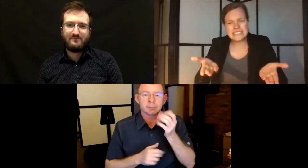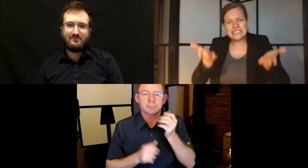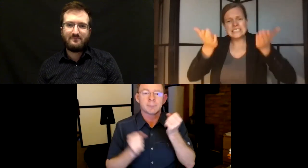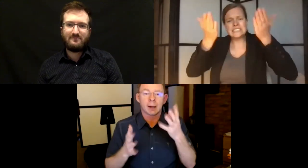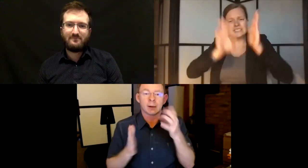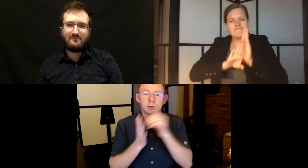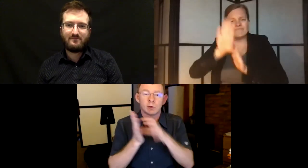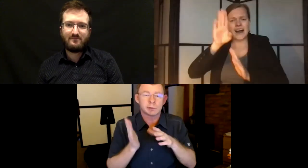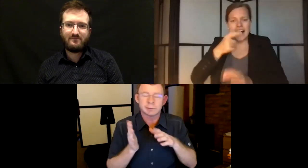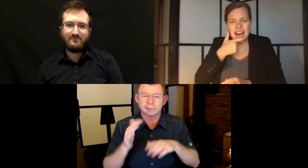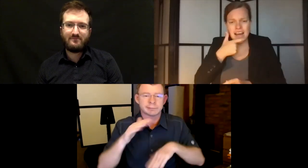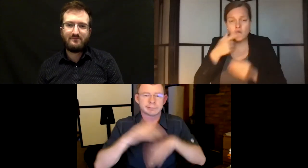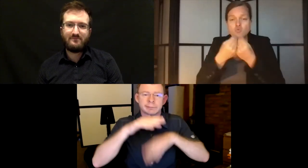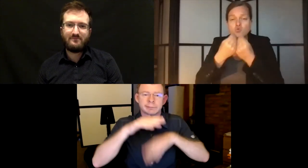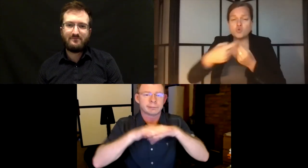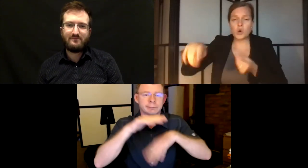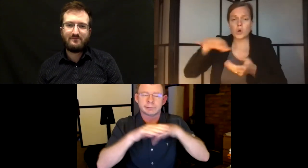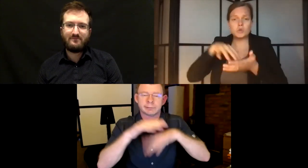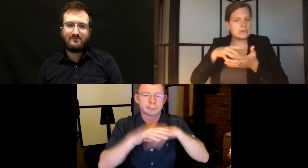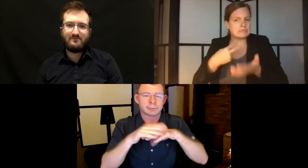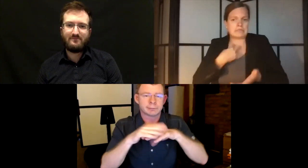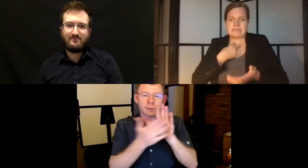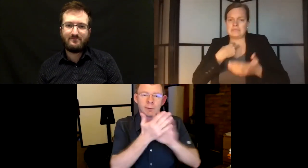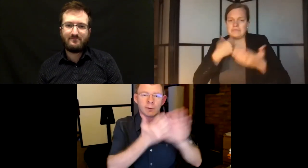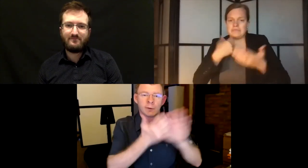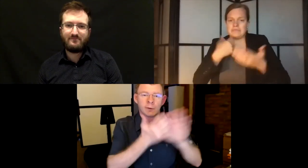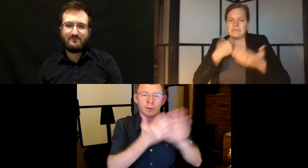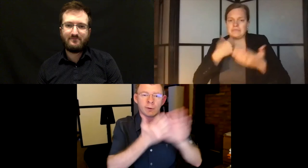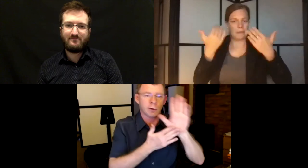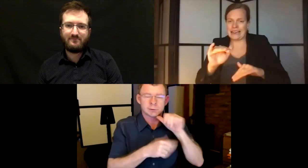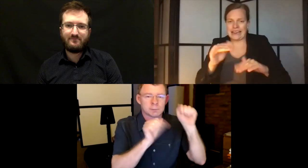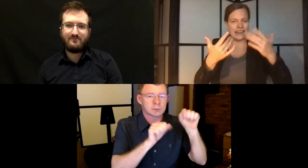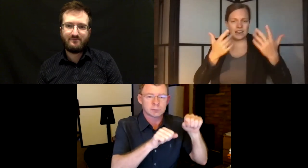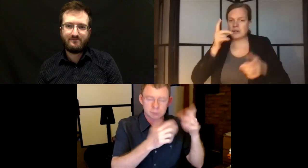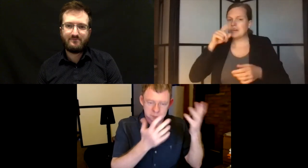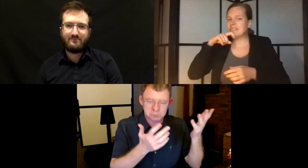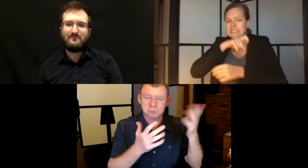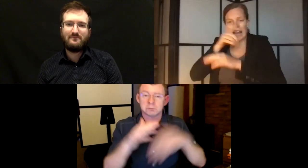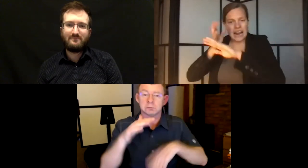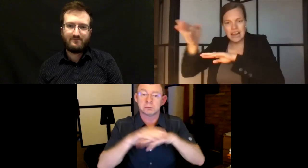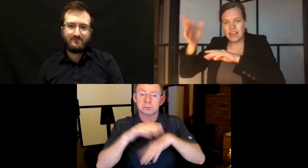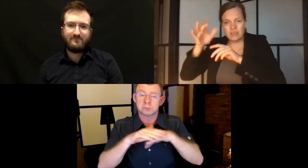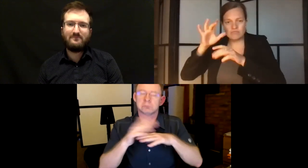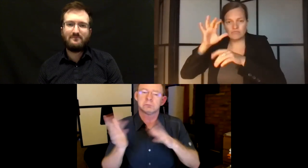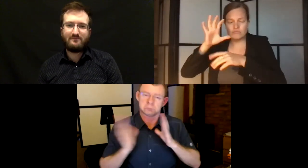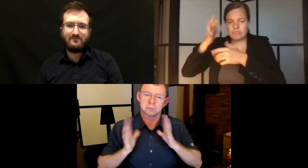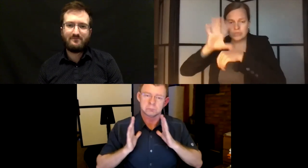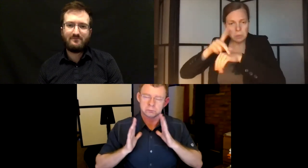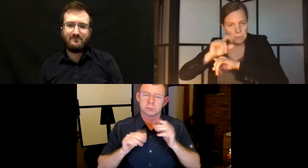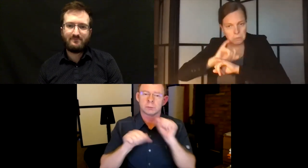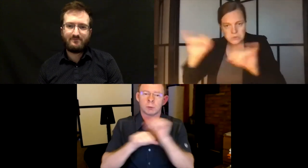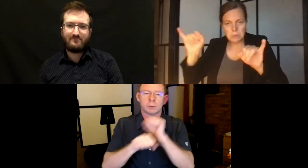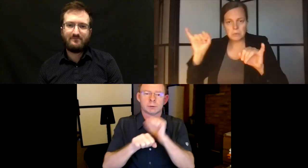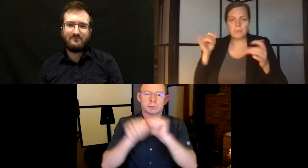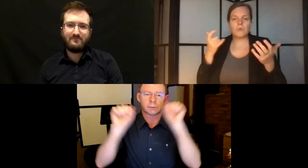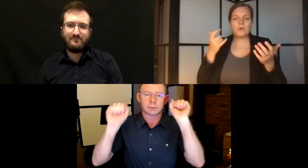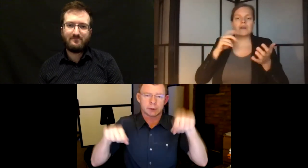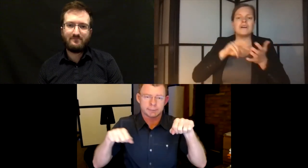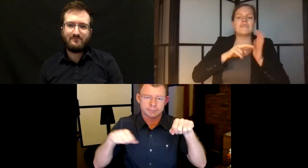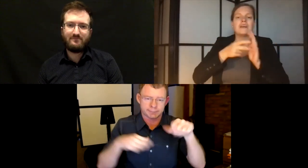English literacy level, the goal was to raise their literacy. And for those who don't have the potential to go on